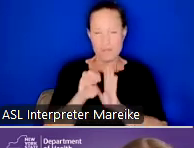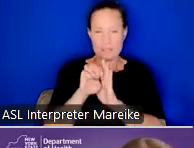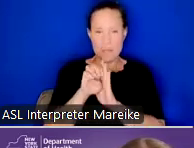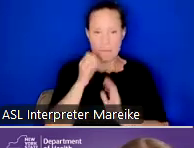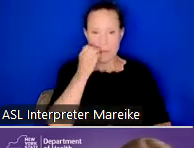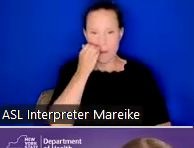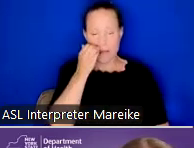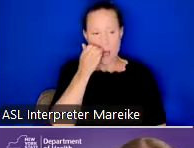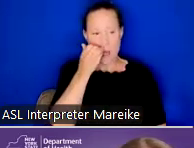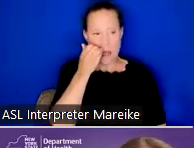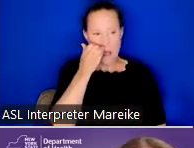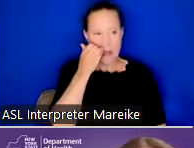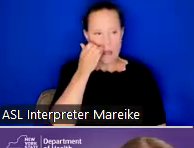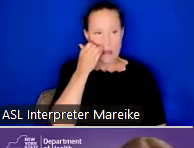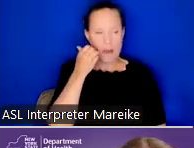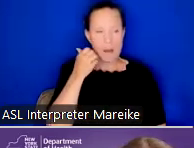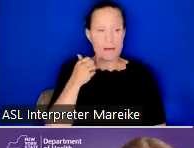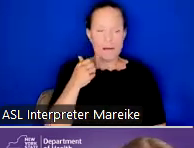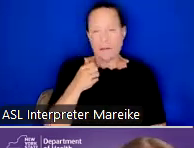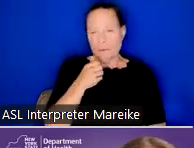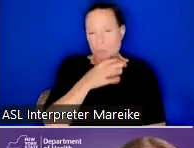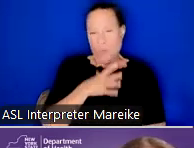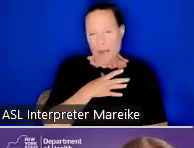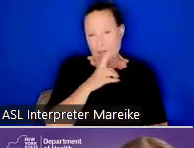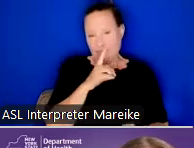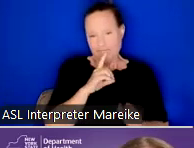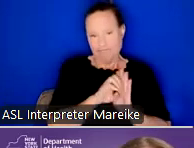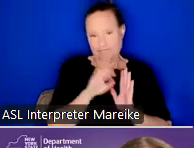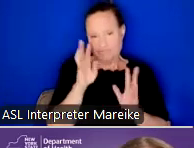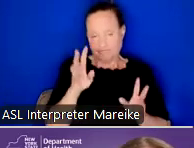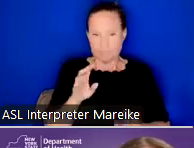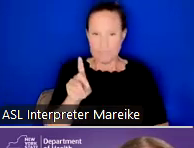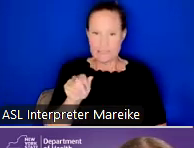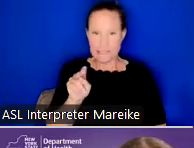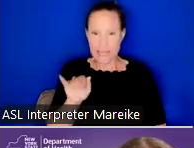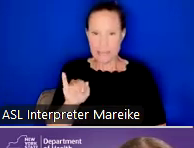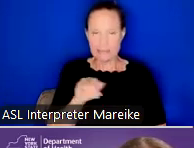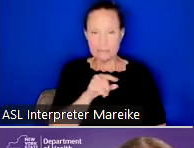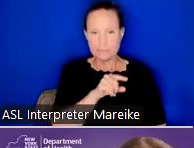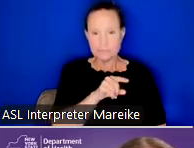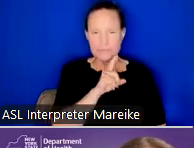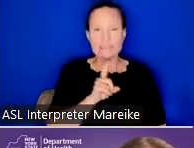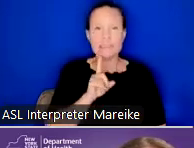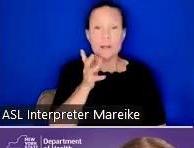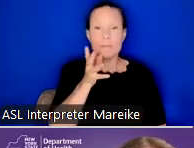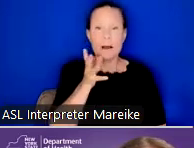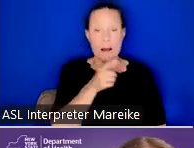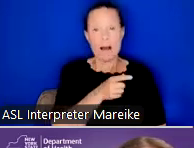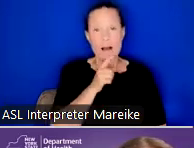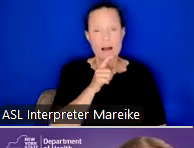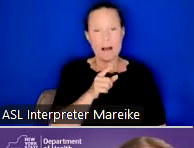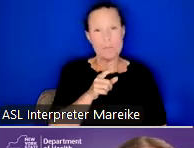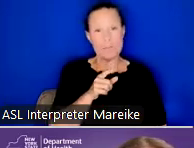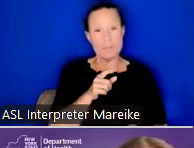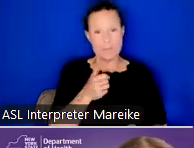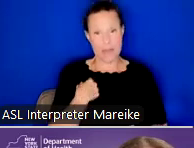illustrative example. So we have Danny, who's a single mother who's expecting her second child. Danny often runs out of